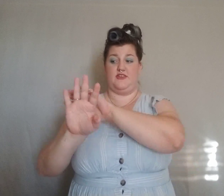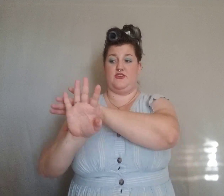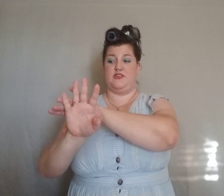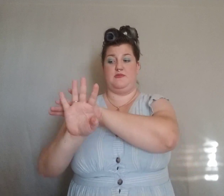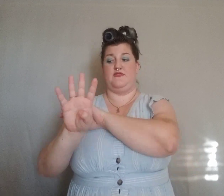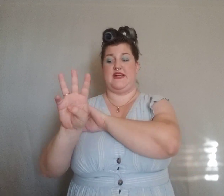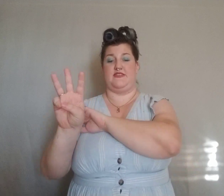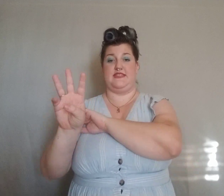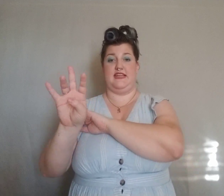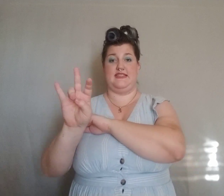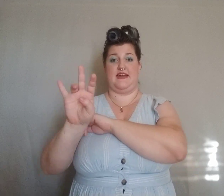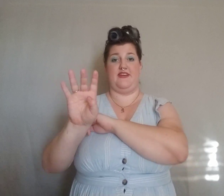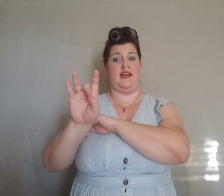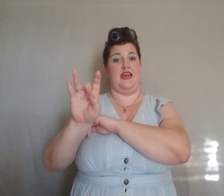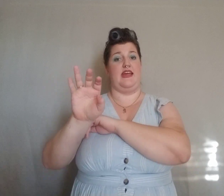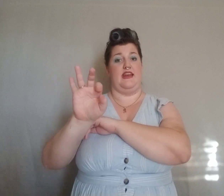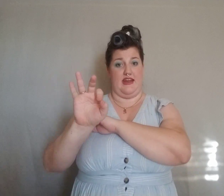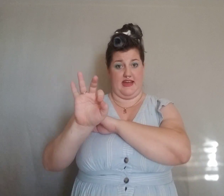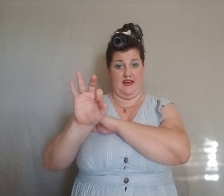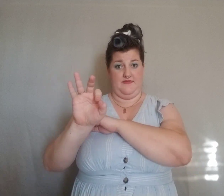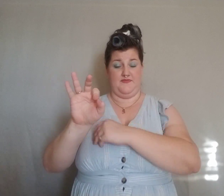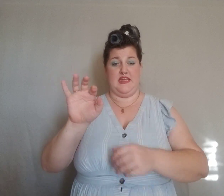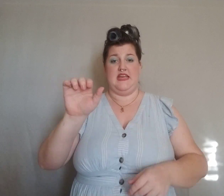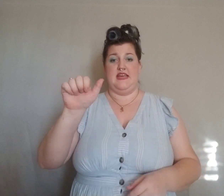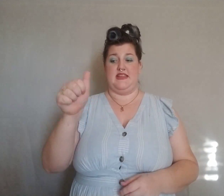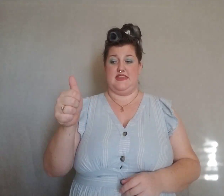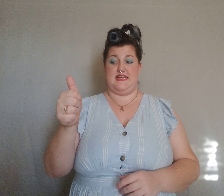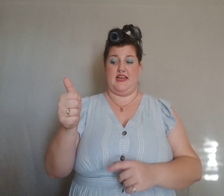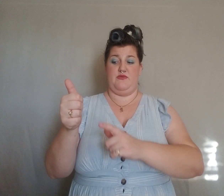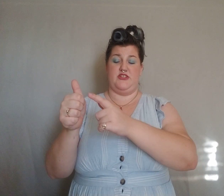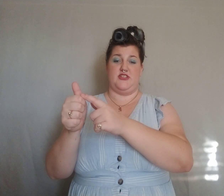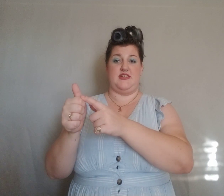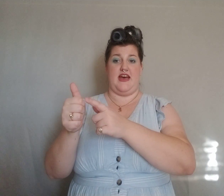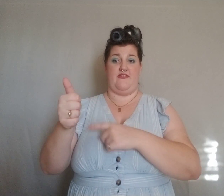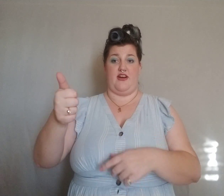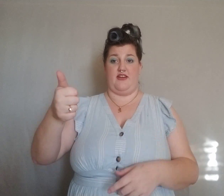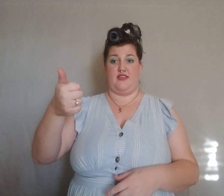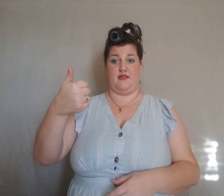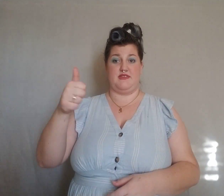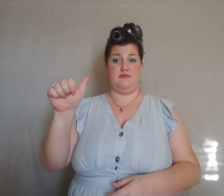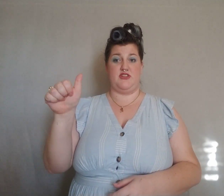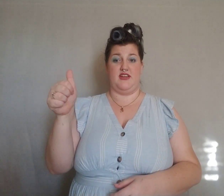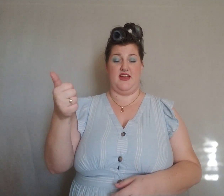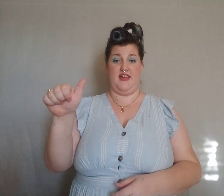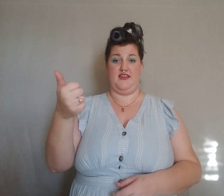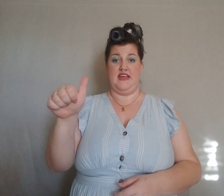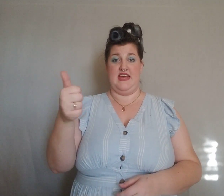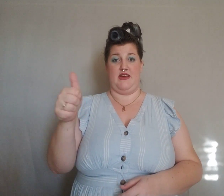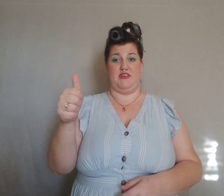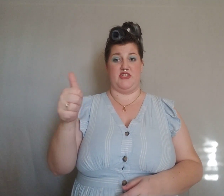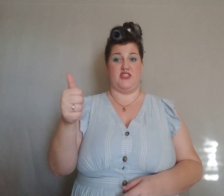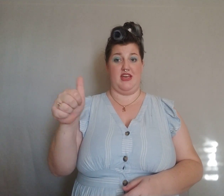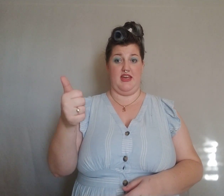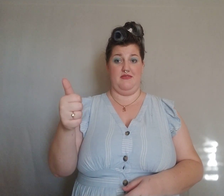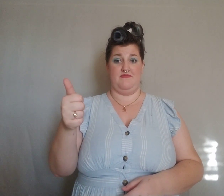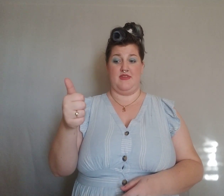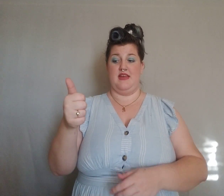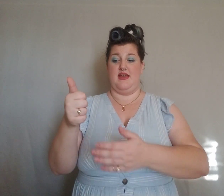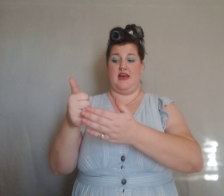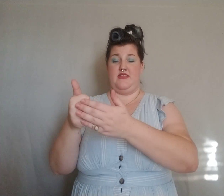it just moves down 6, 7, 8, 9. Then 10, we just have our thumbs up hand and we just shake it. And then